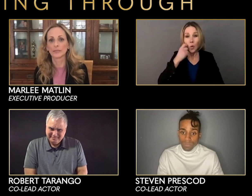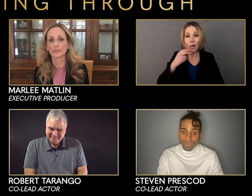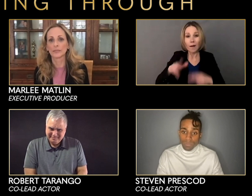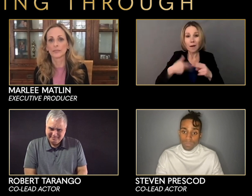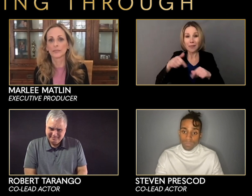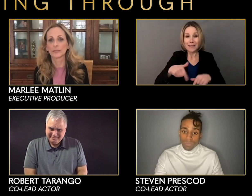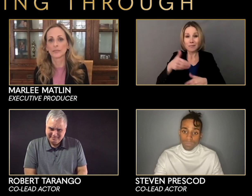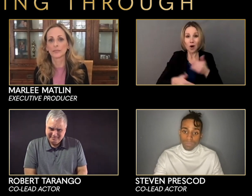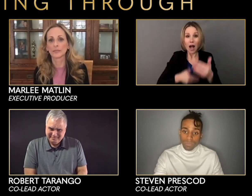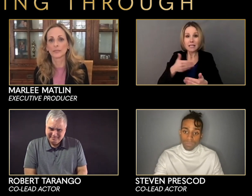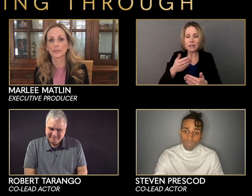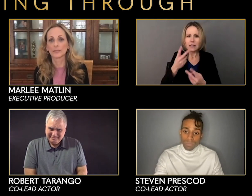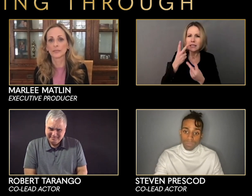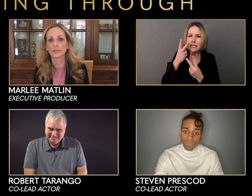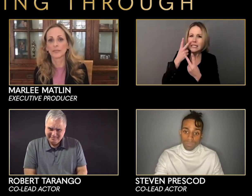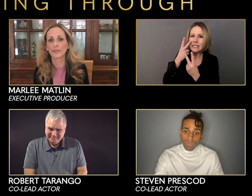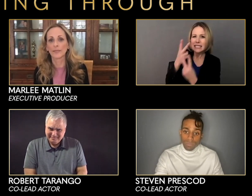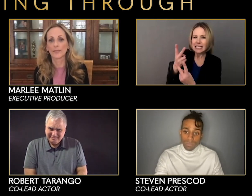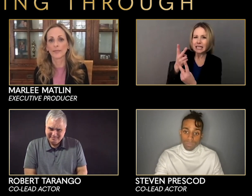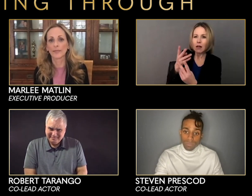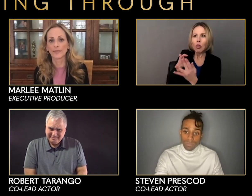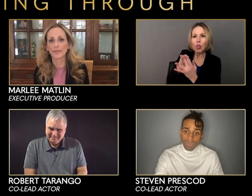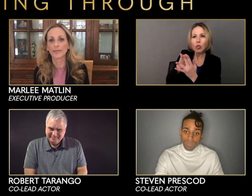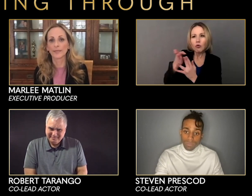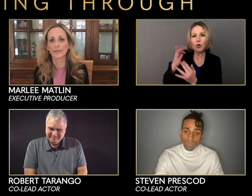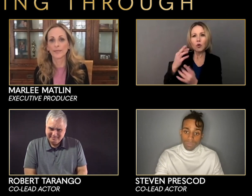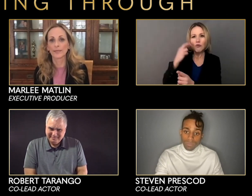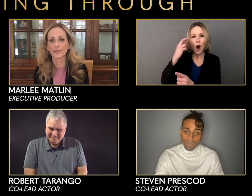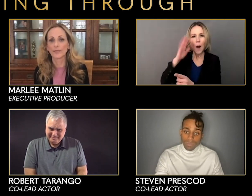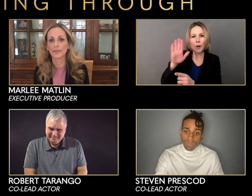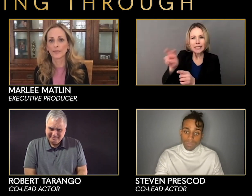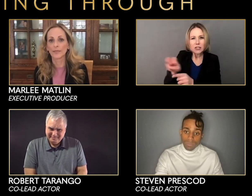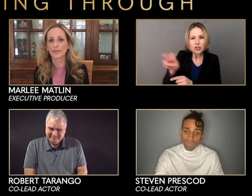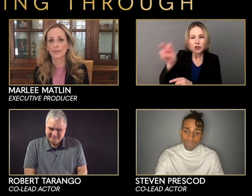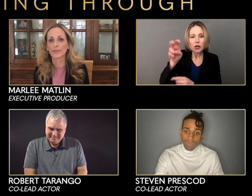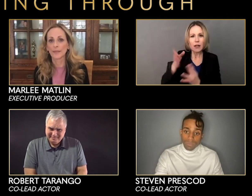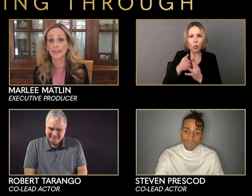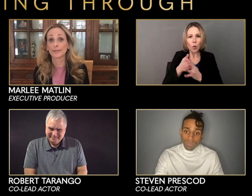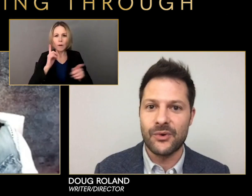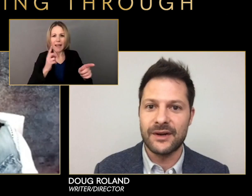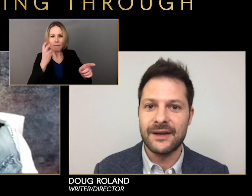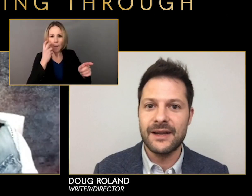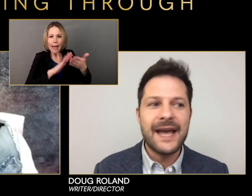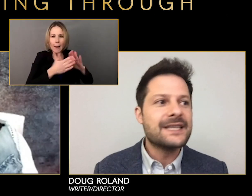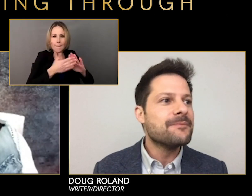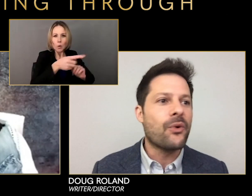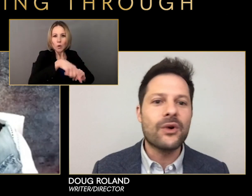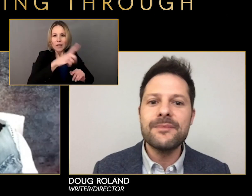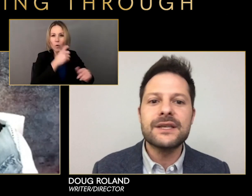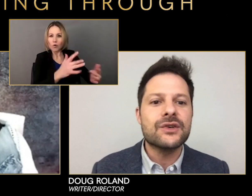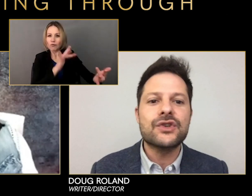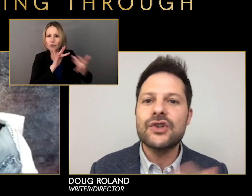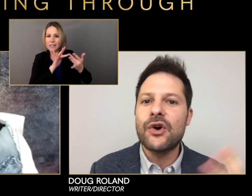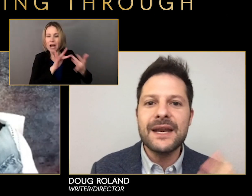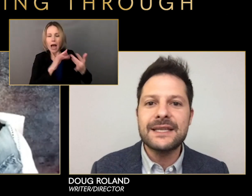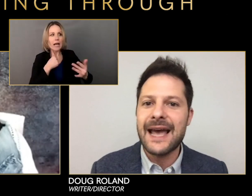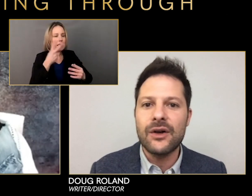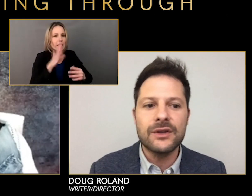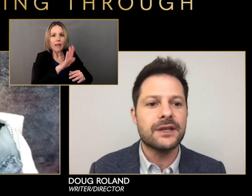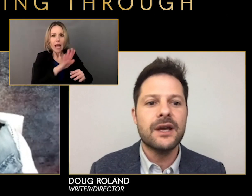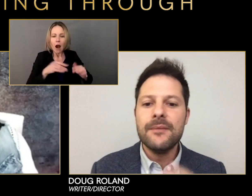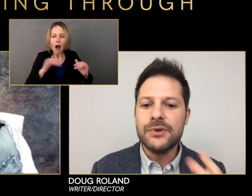journey, through the deafblind community that's reached out, very tangibly and specifically why it's important. It's important because there's so